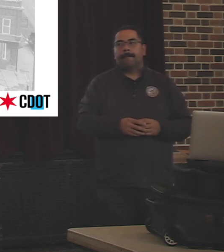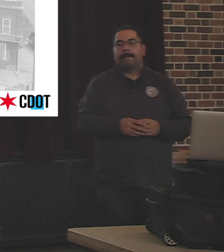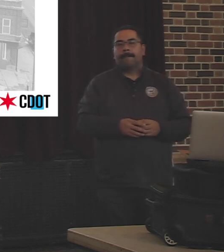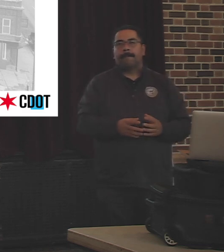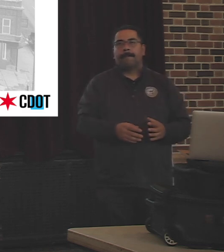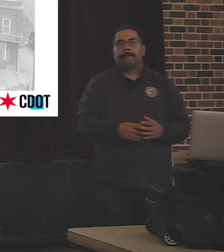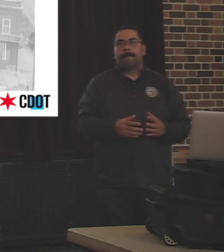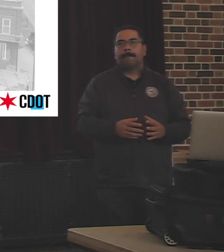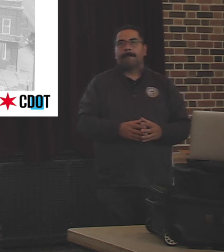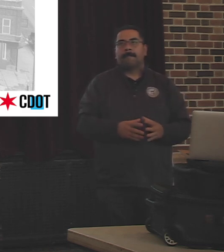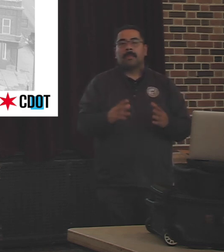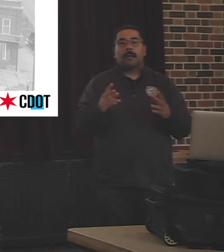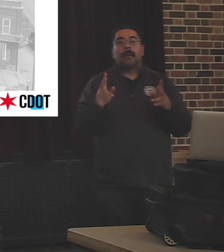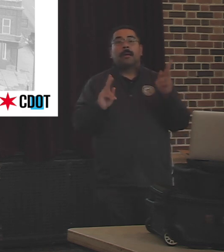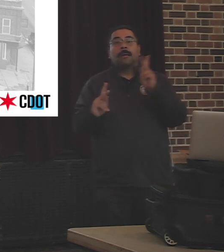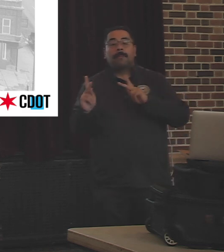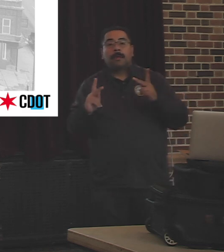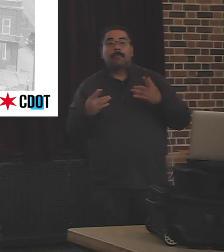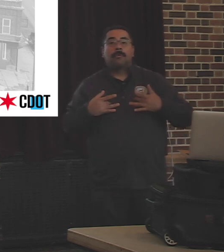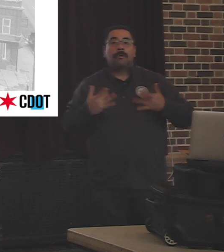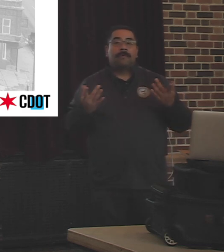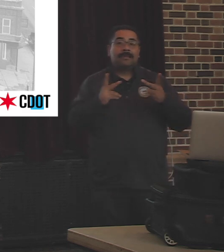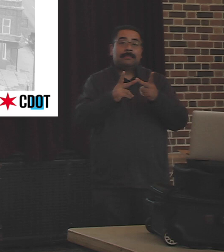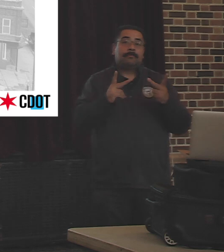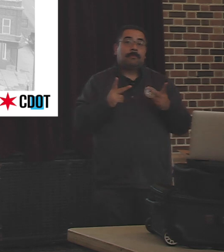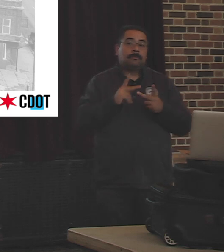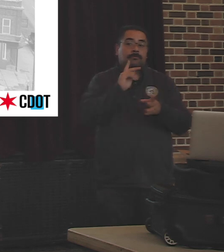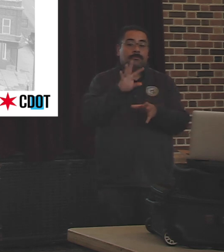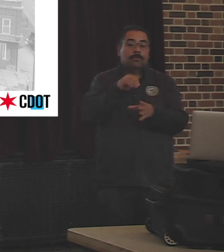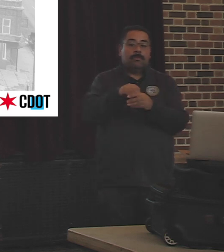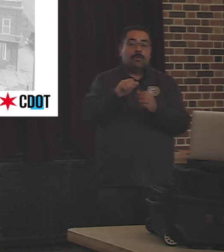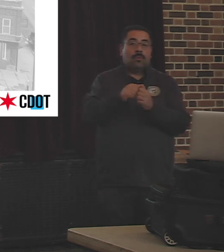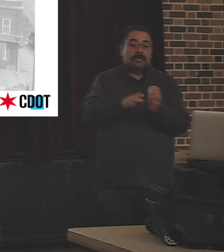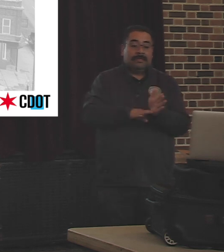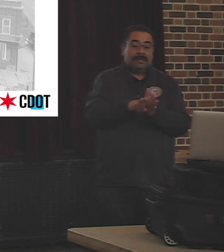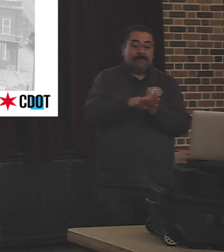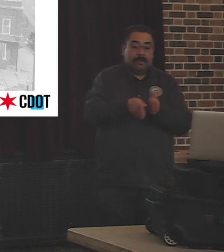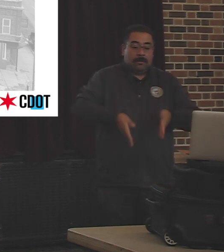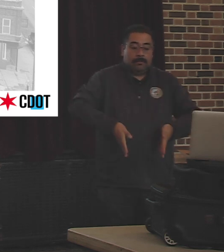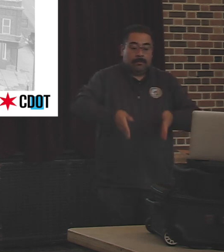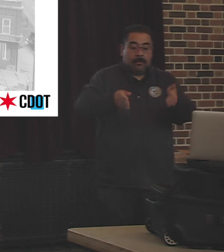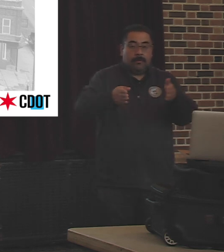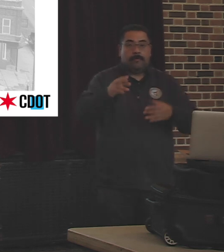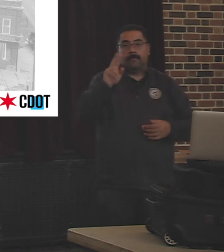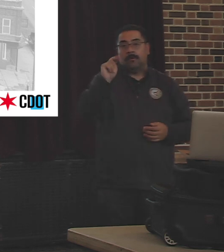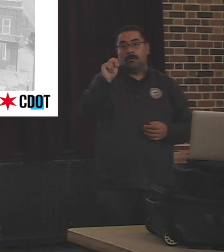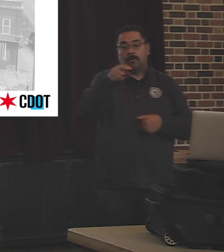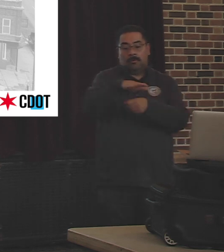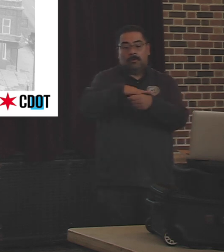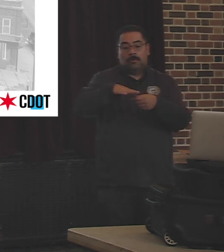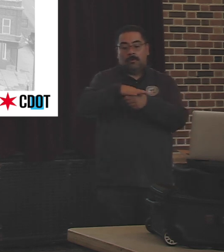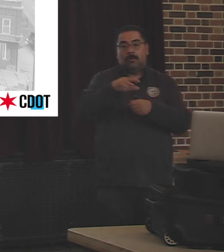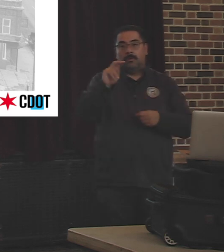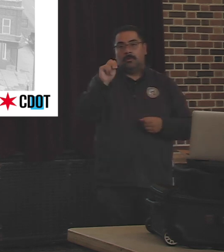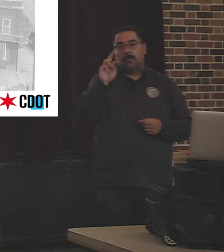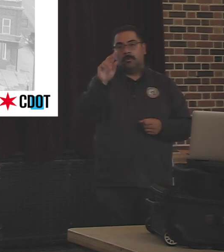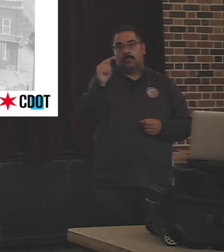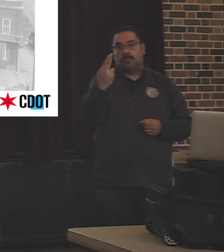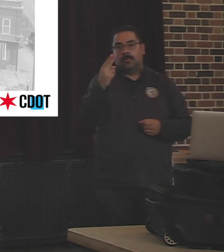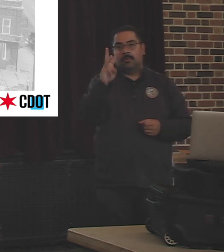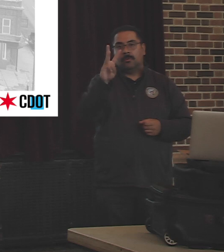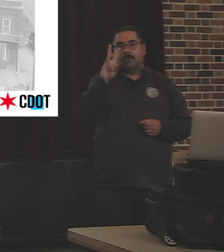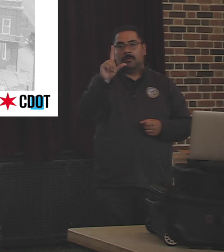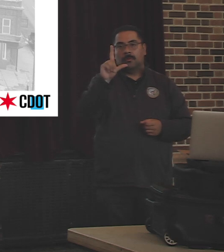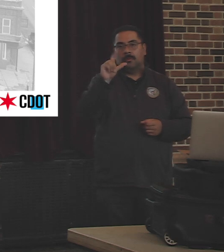so people, events, and places that played a role in the development of North Lawndale alongside Route 66. So